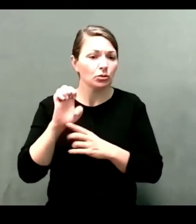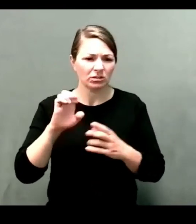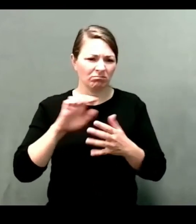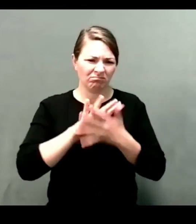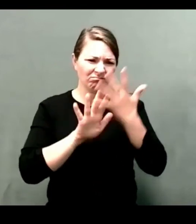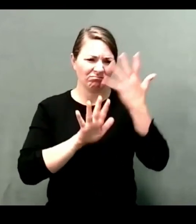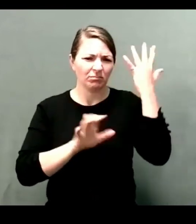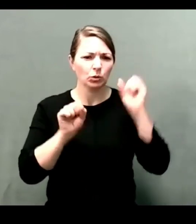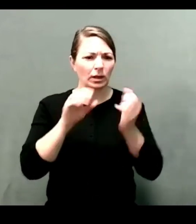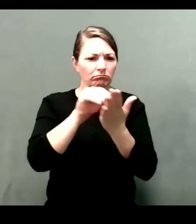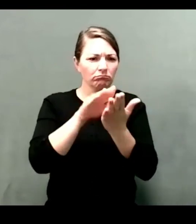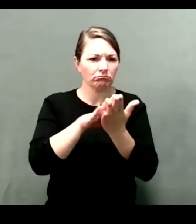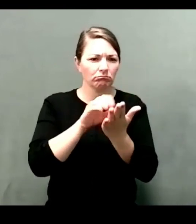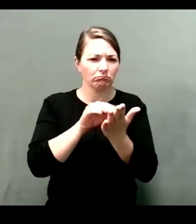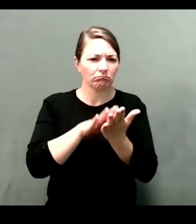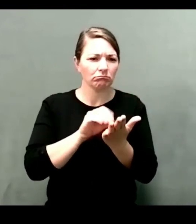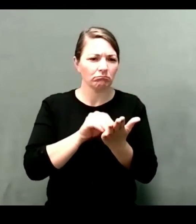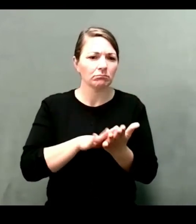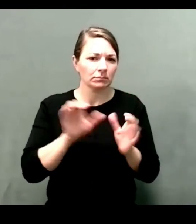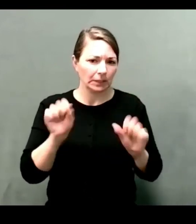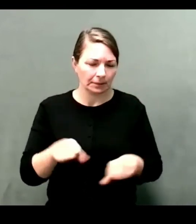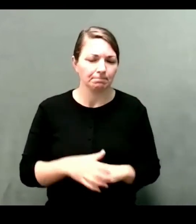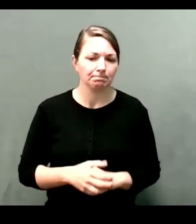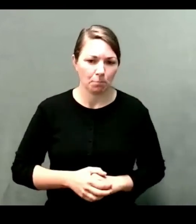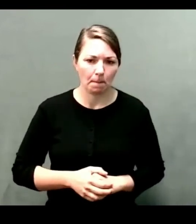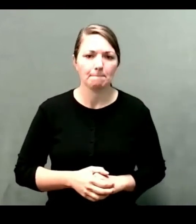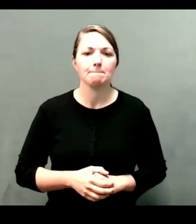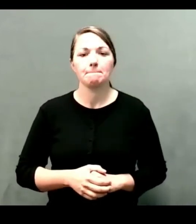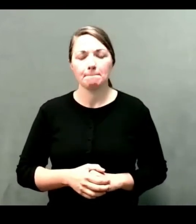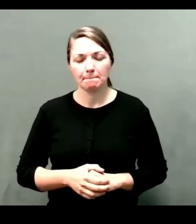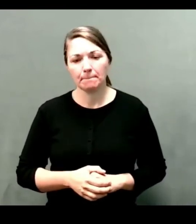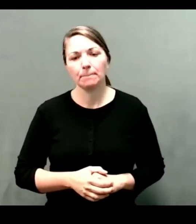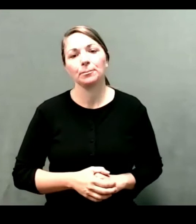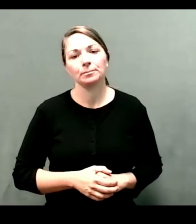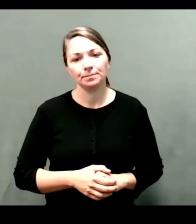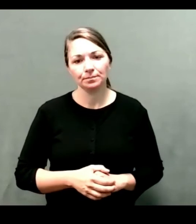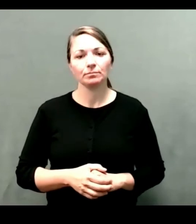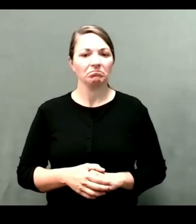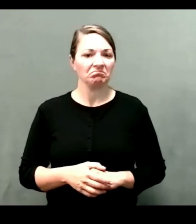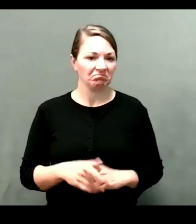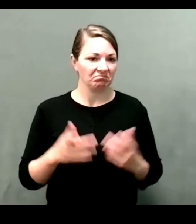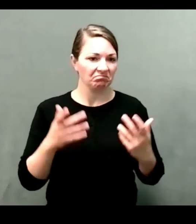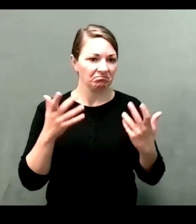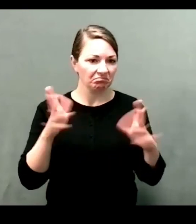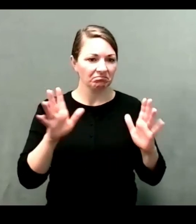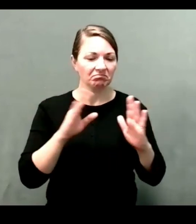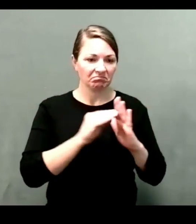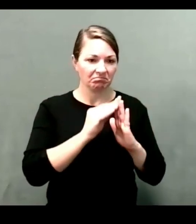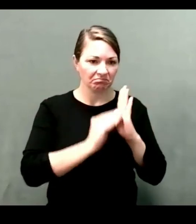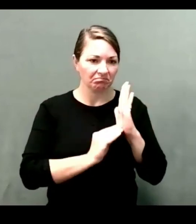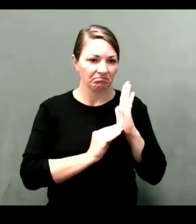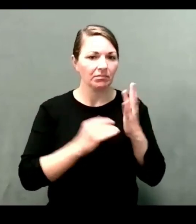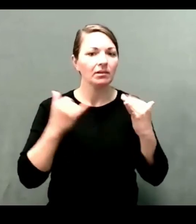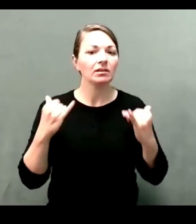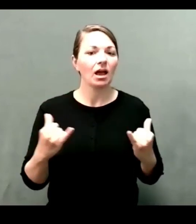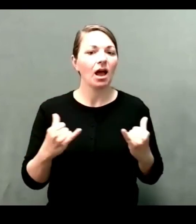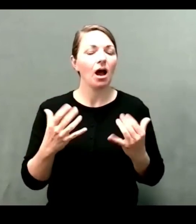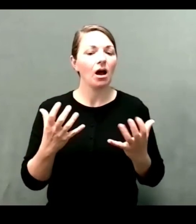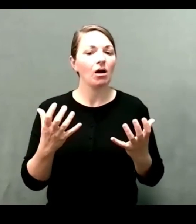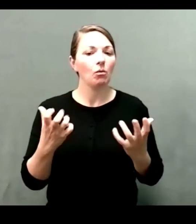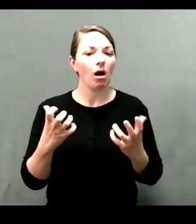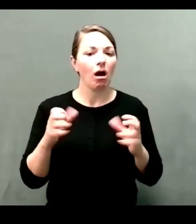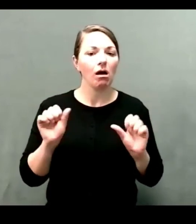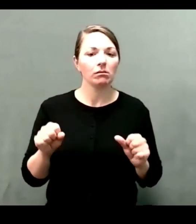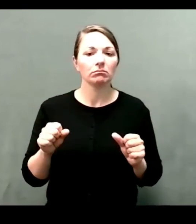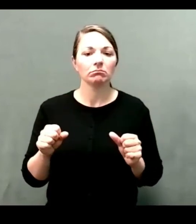had. Okay, so now that we've taken a little time here to think about the different forms of violence and abuse that were present, now we want to come back to